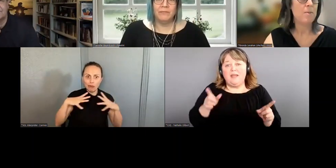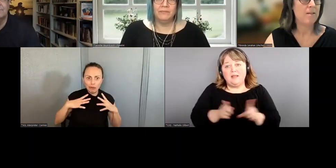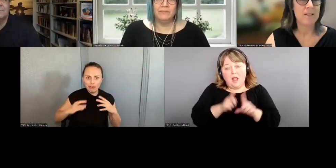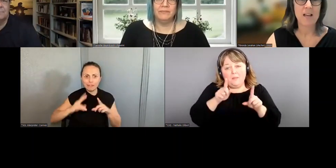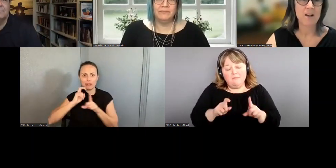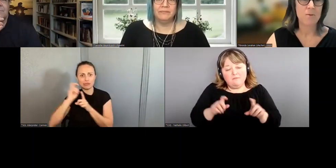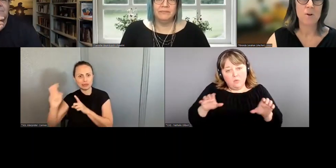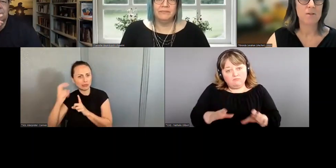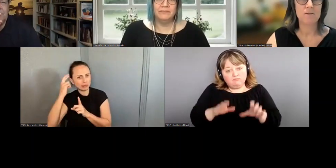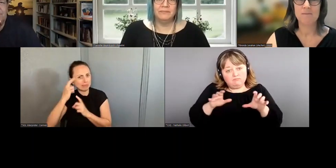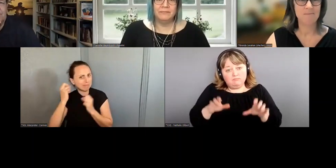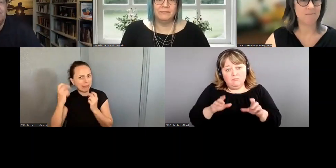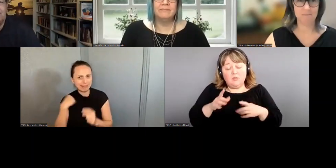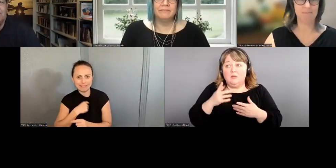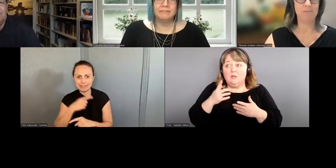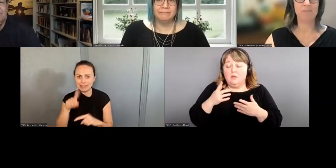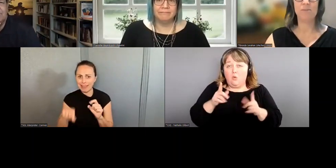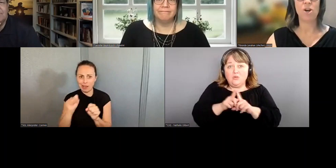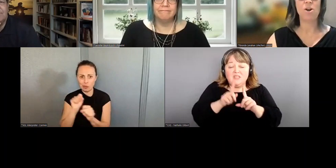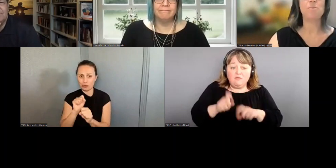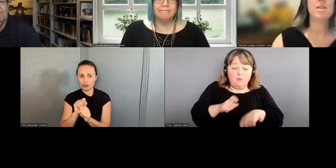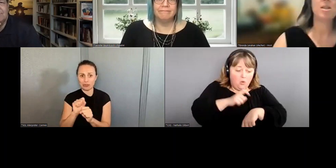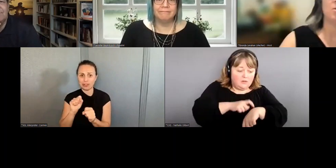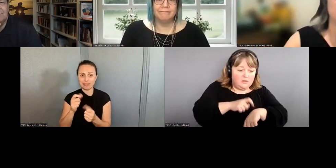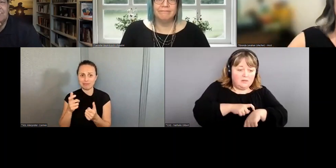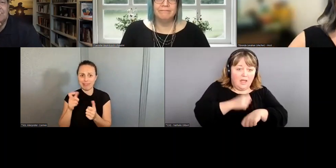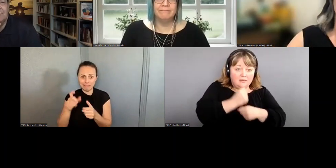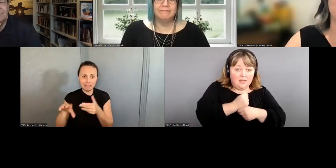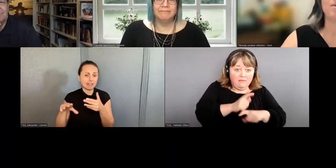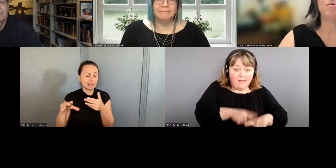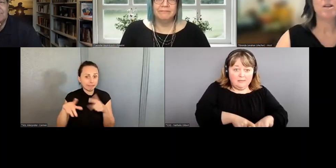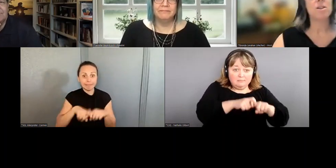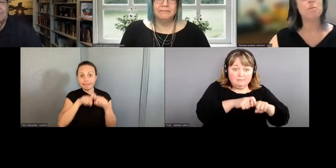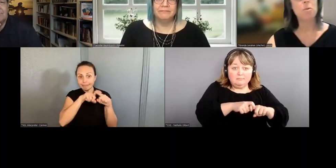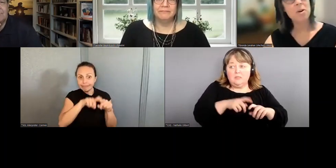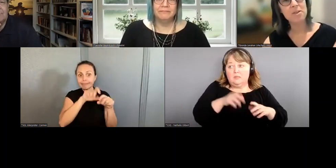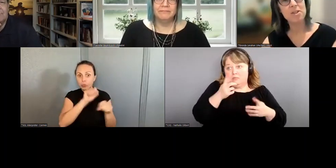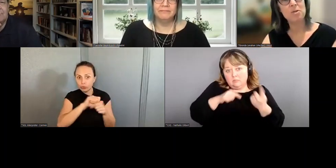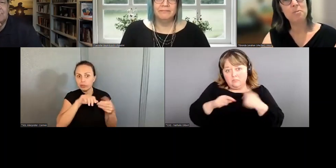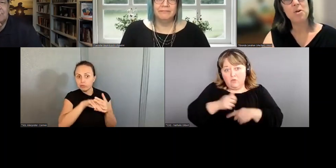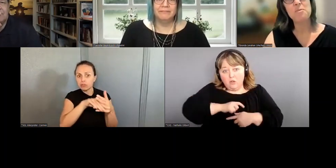that many of us can't work jobs. So if we can do